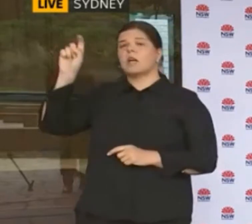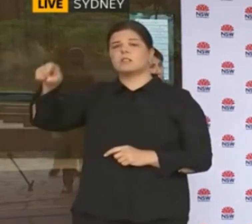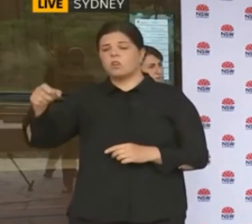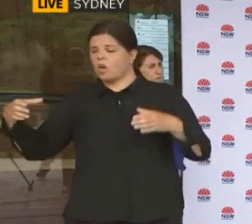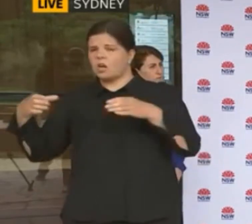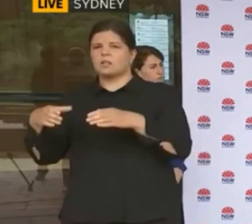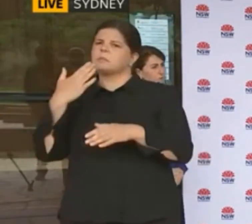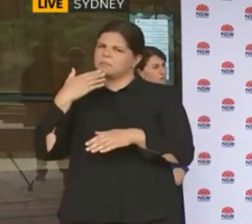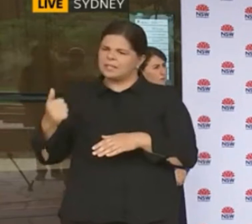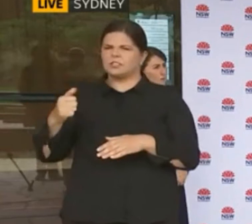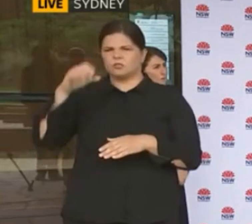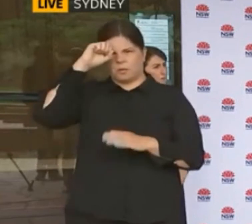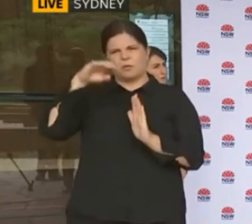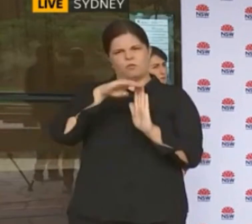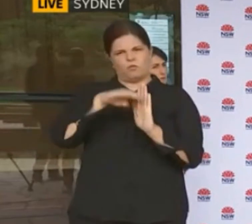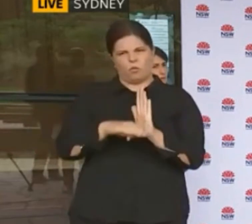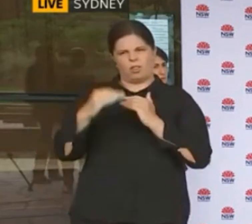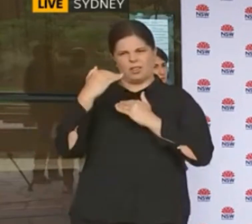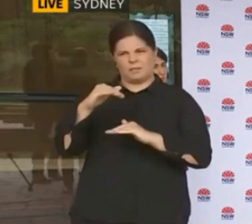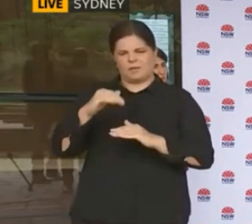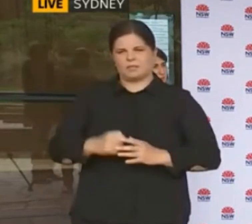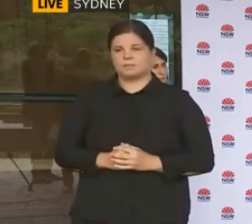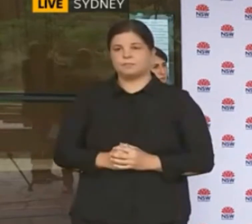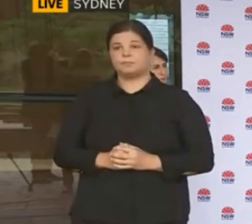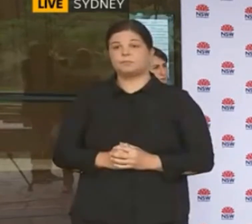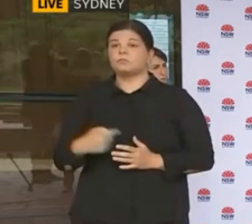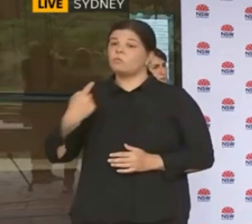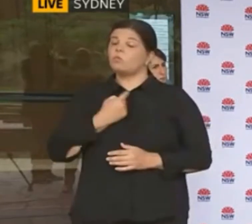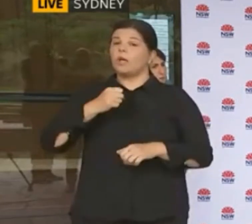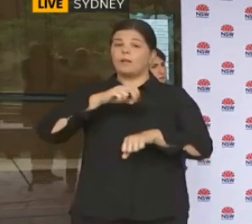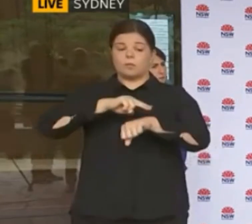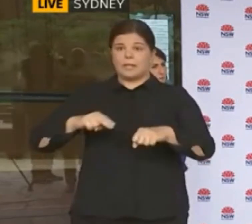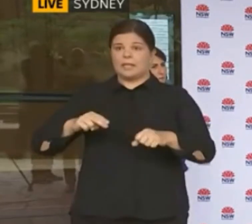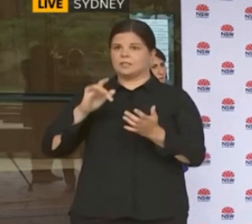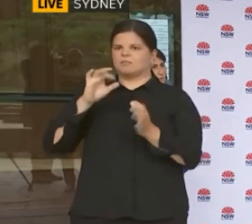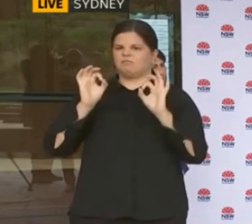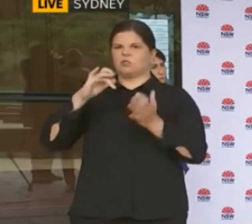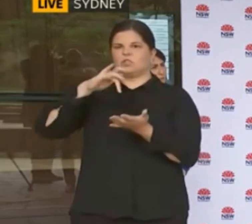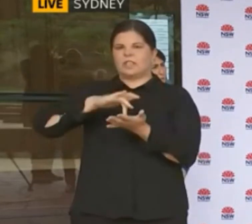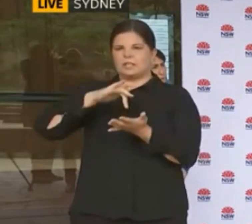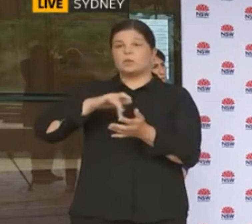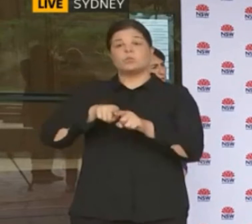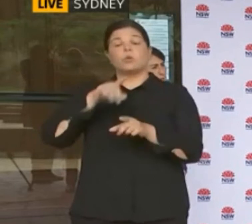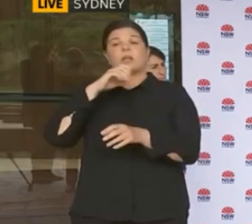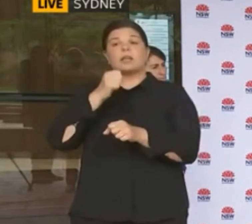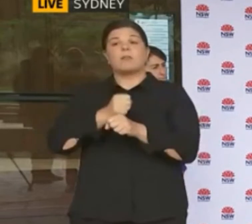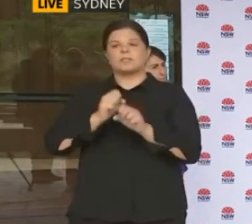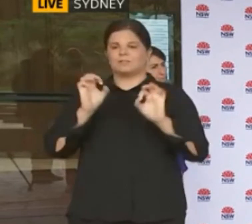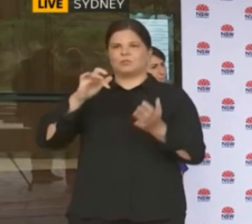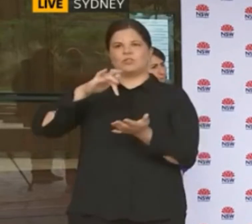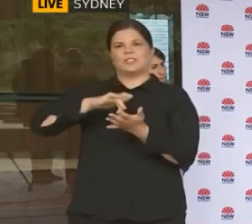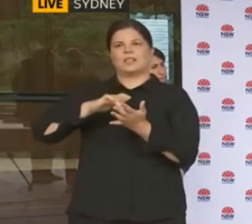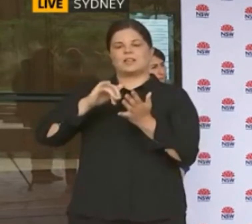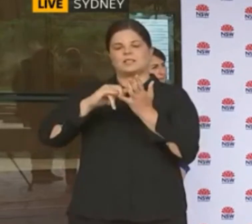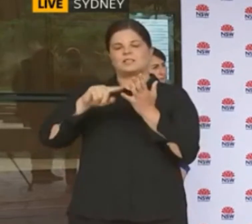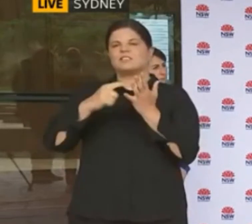of the operation itself, the operation we run from the Police Operations Centre alongside the Government Coordination Centre in Surrey Hills.